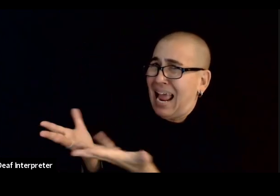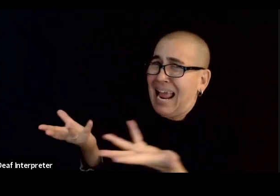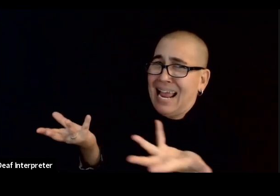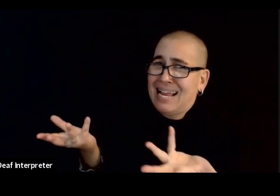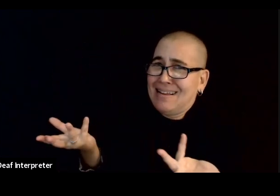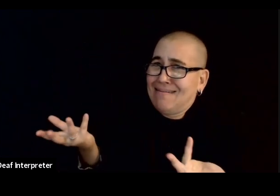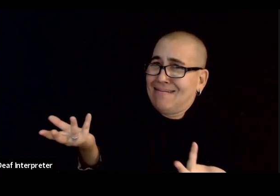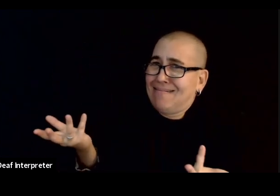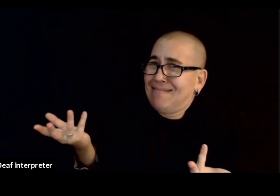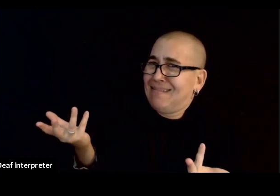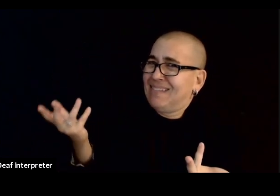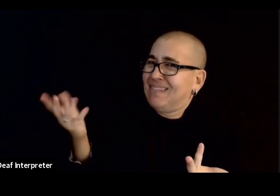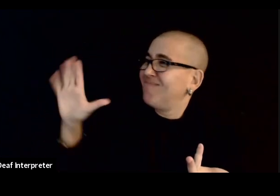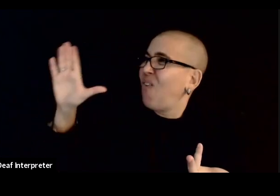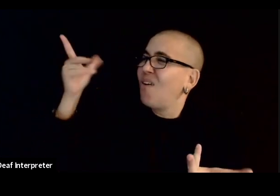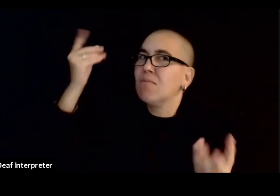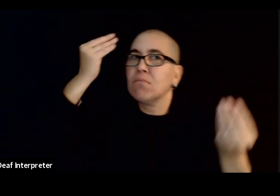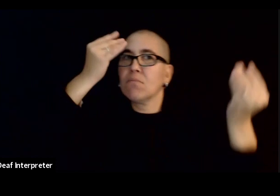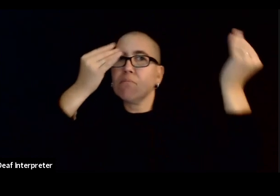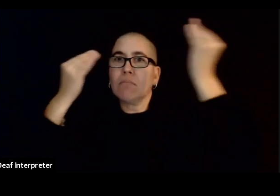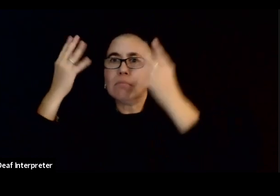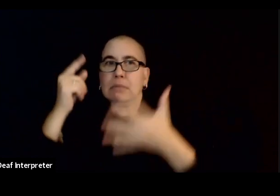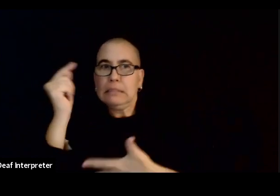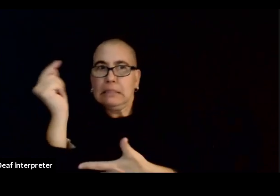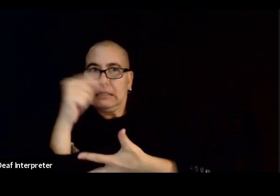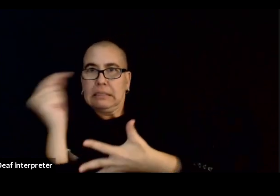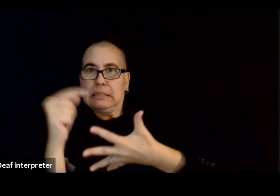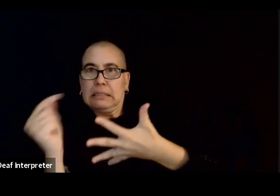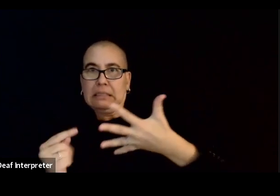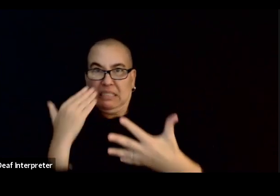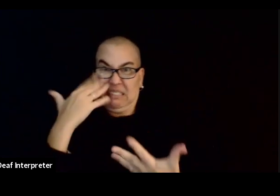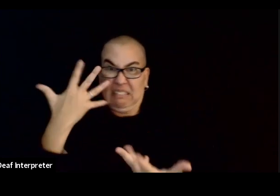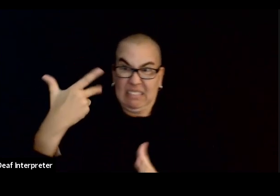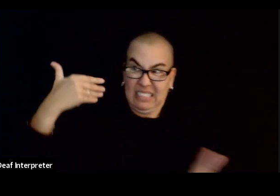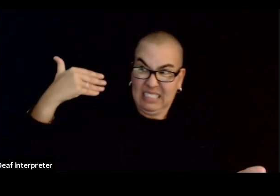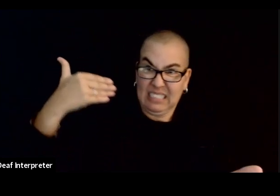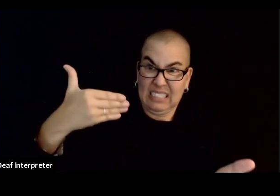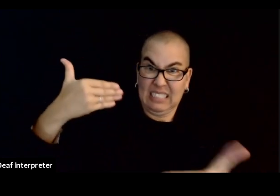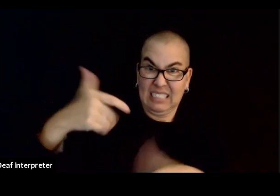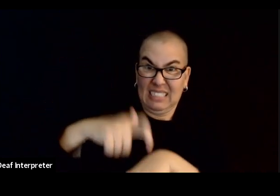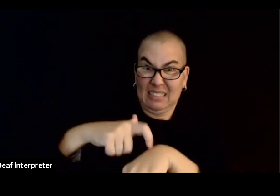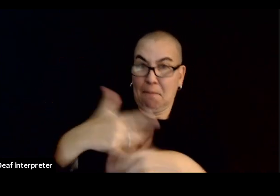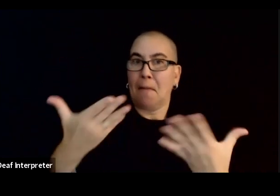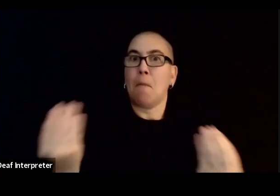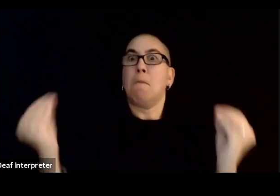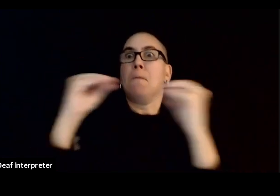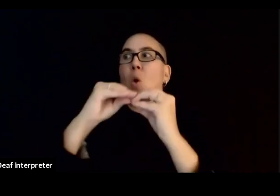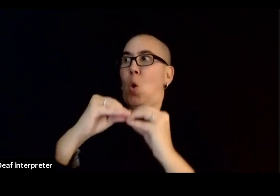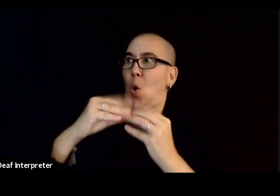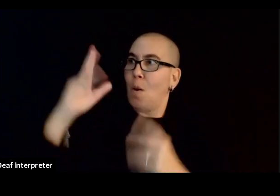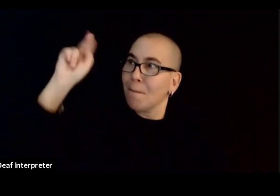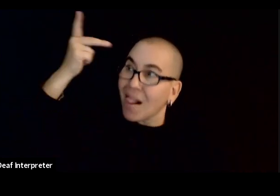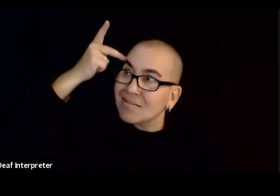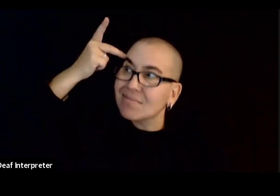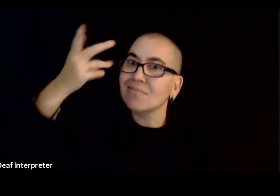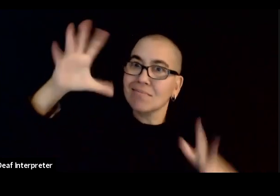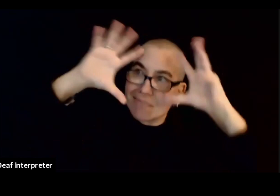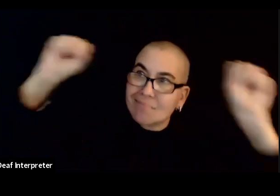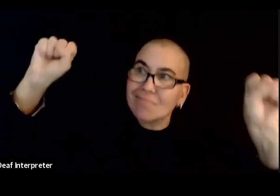still have another month and potentially more of these political events to come. So I guess I'm just